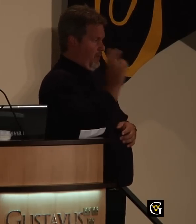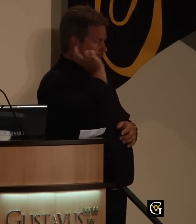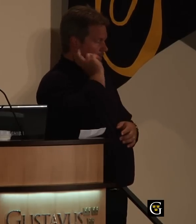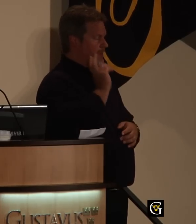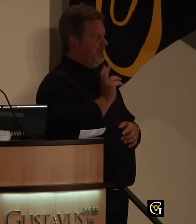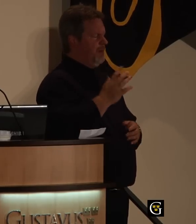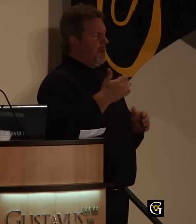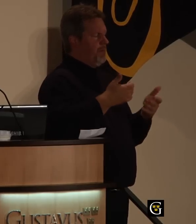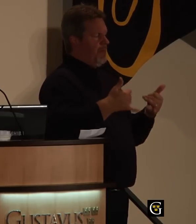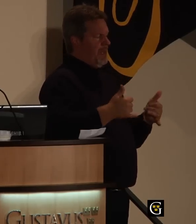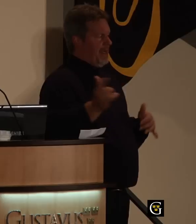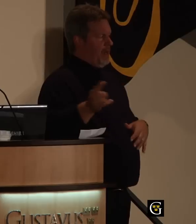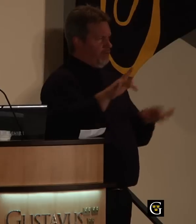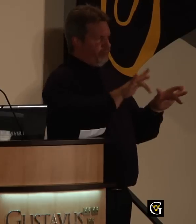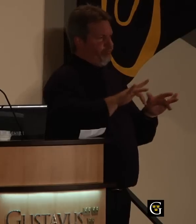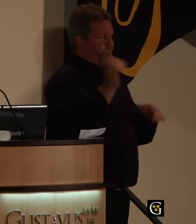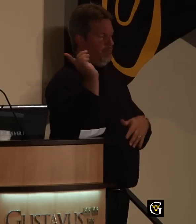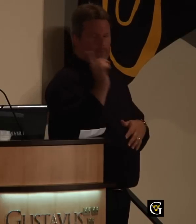play that thing.